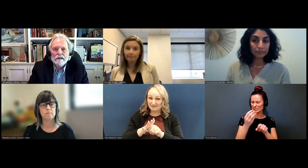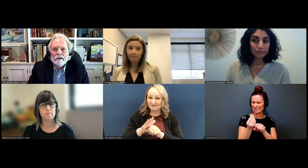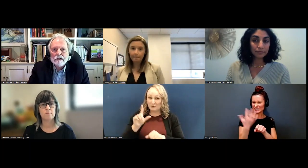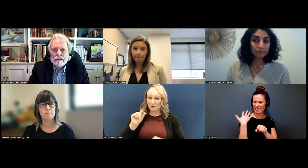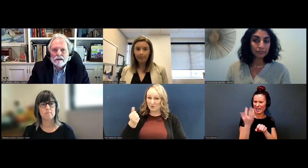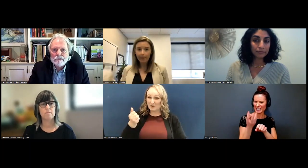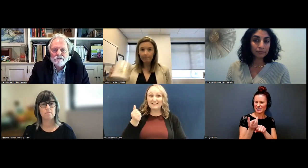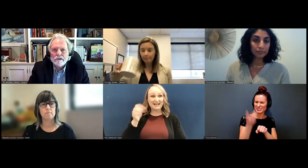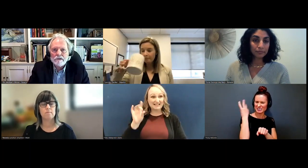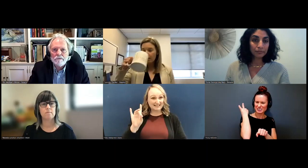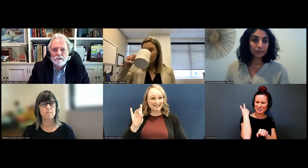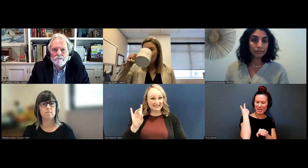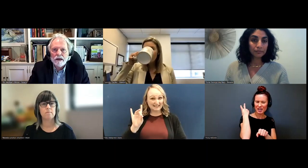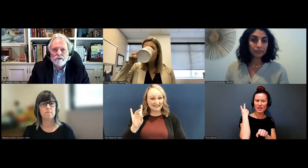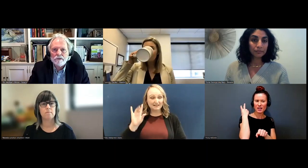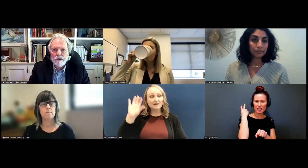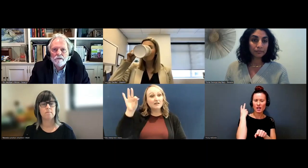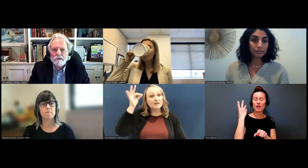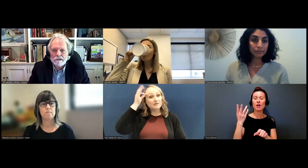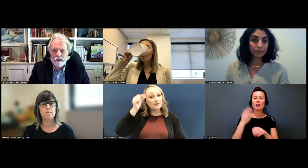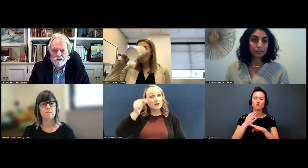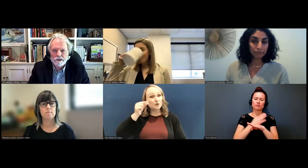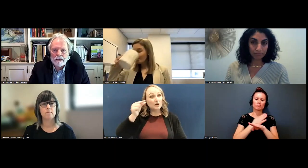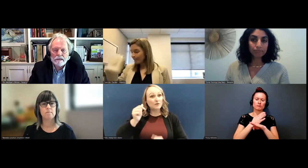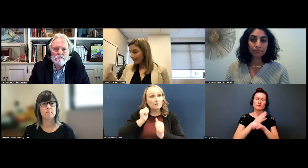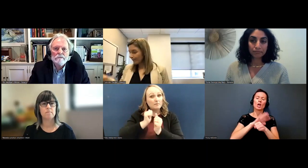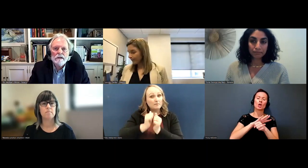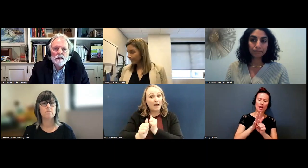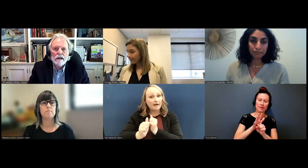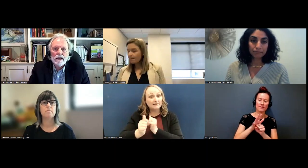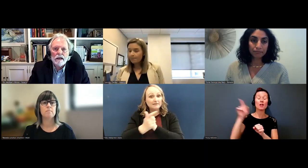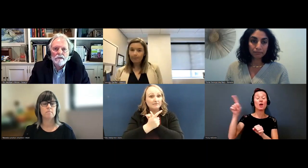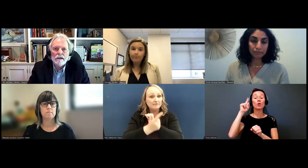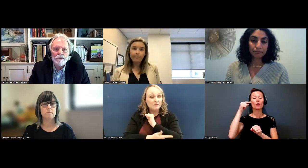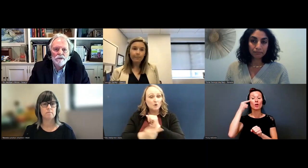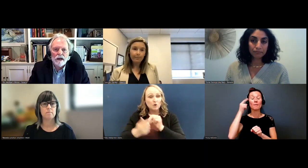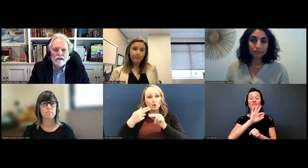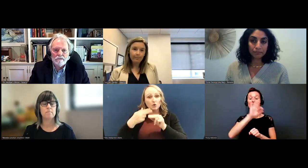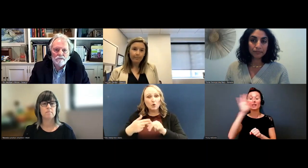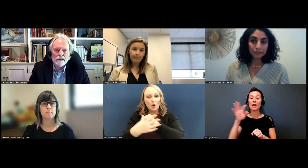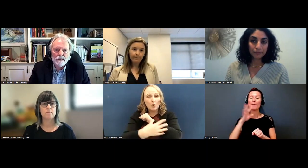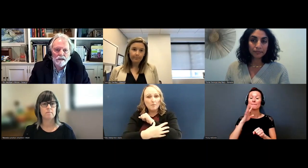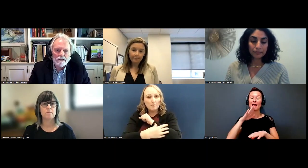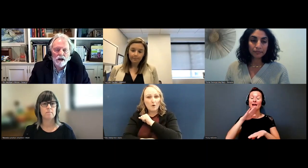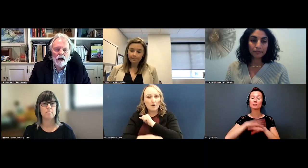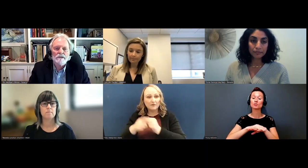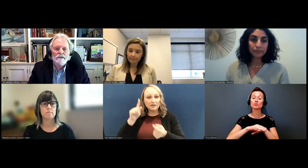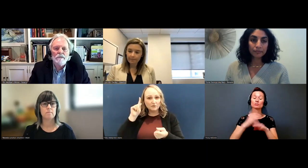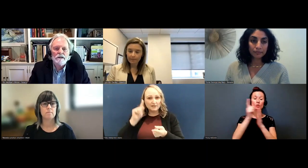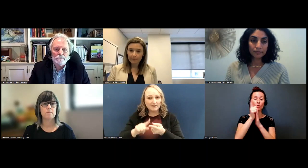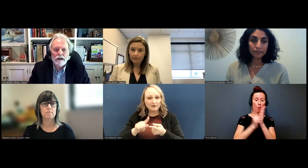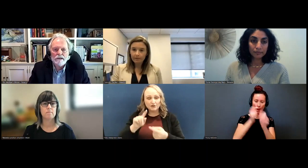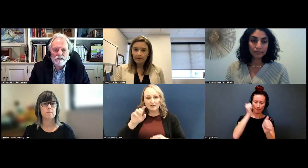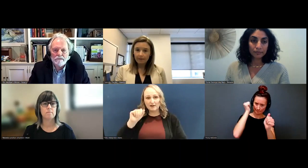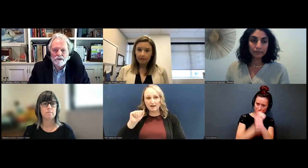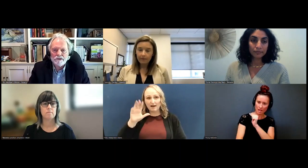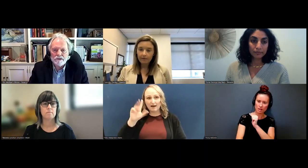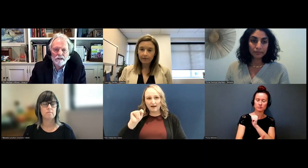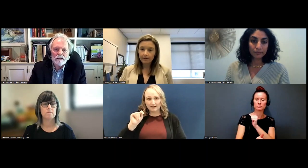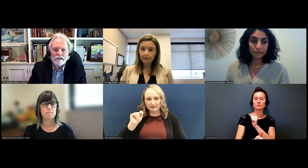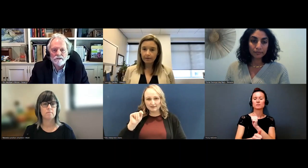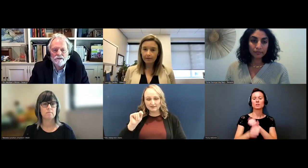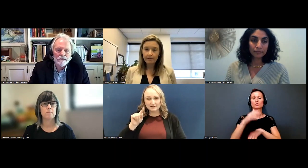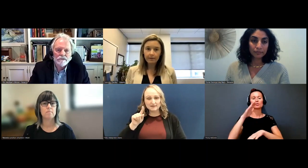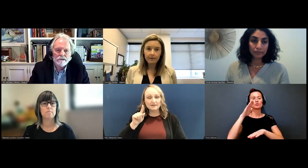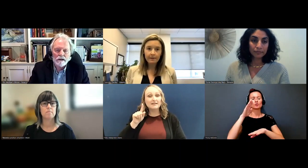2018, the federal government passed the Poverty Reduction Act. And with that, it adopted the market basket measure